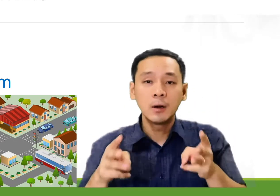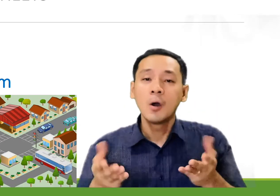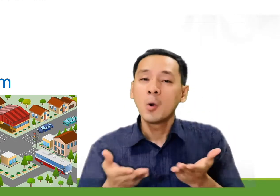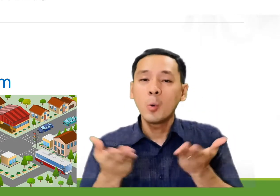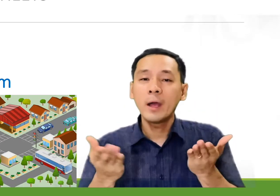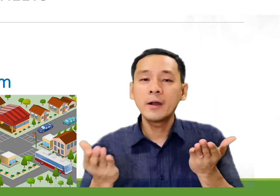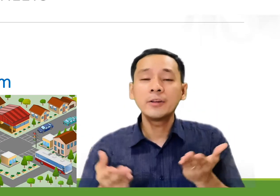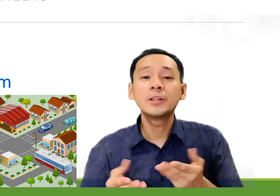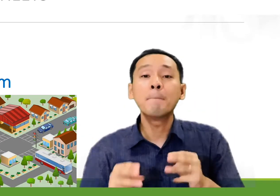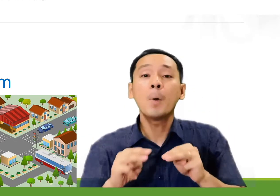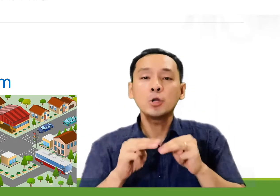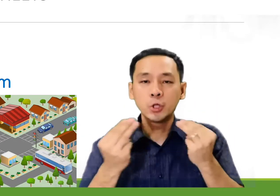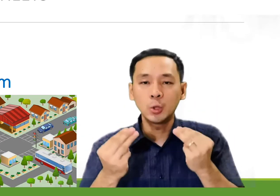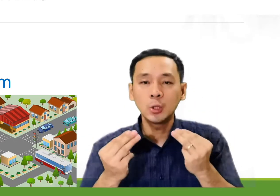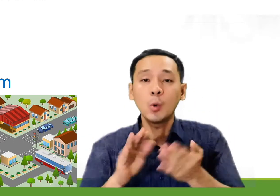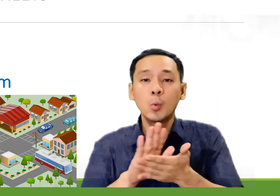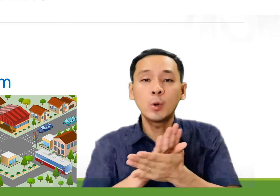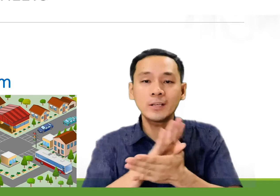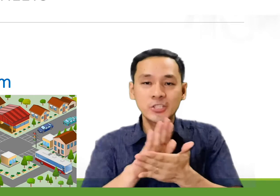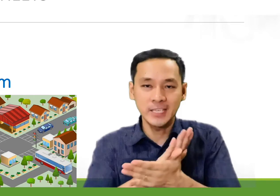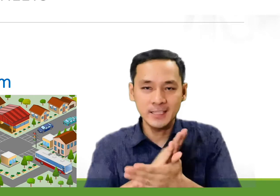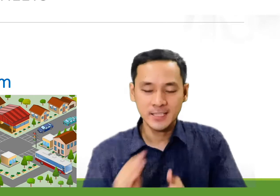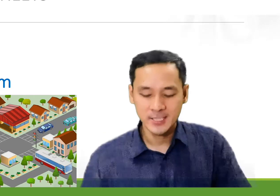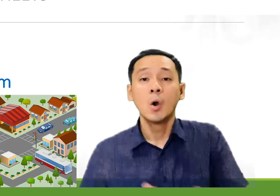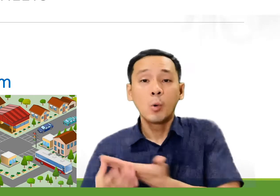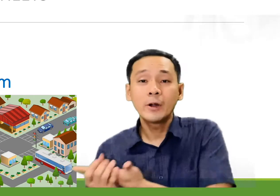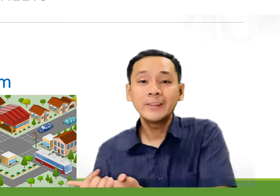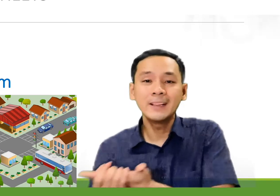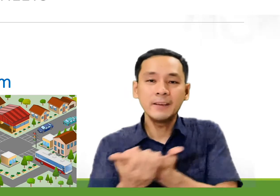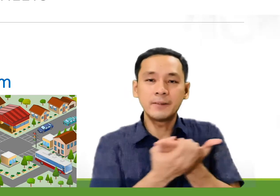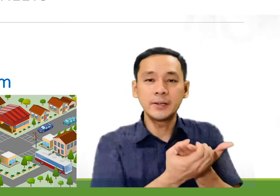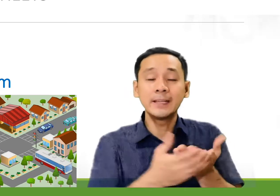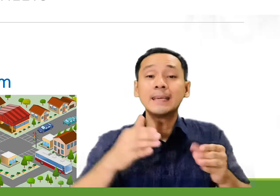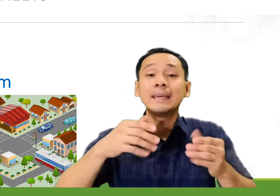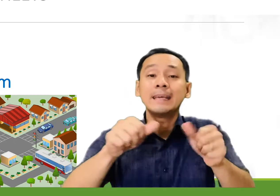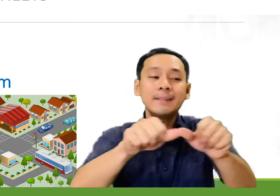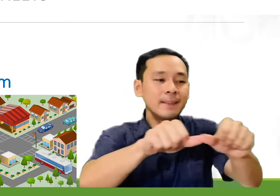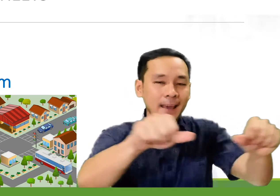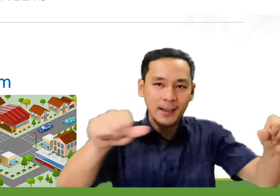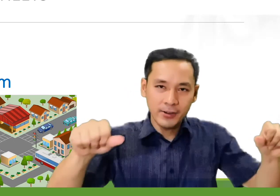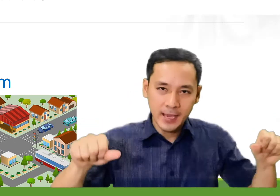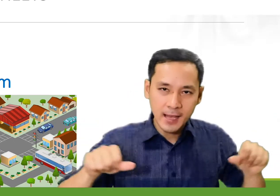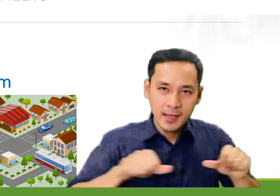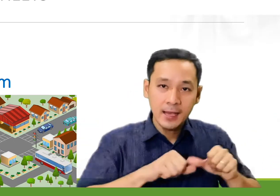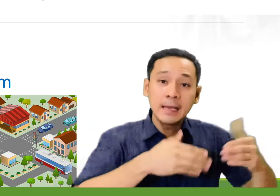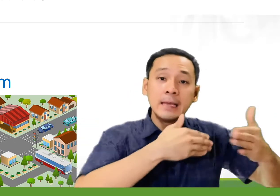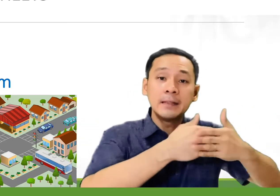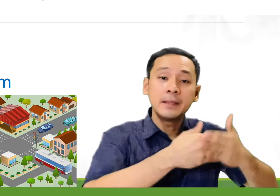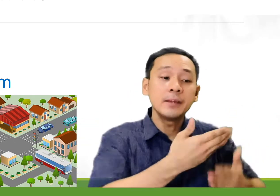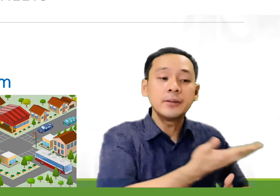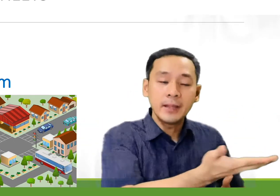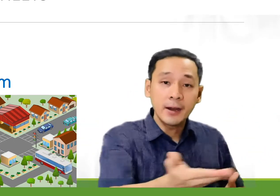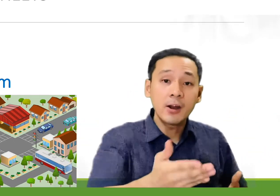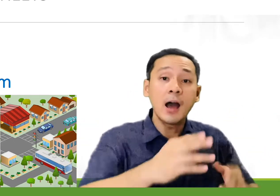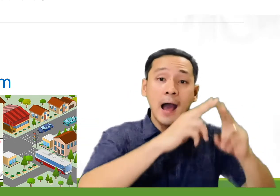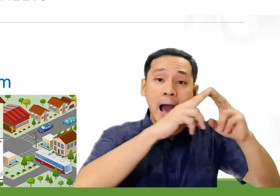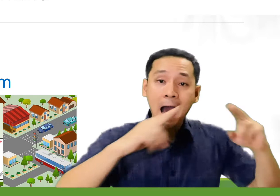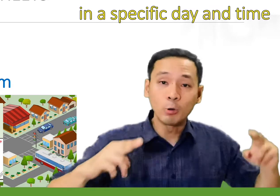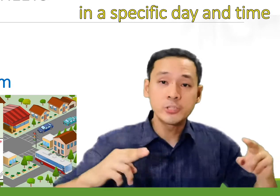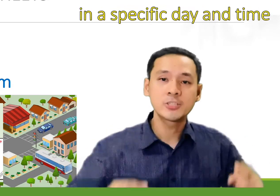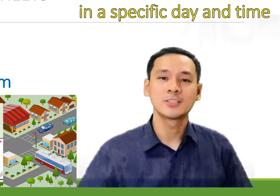mode where the module worksheets were delivered in the area near